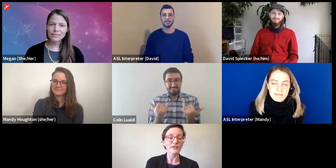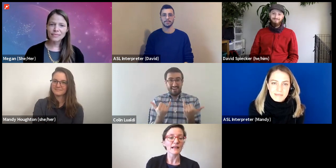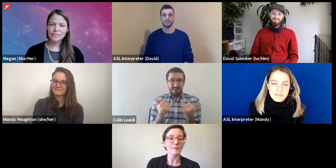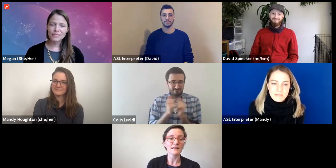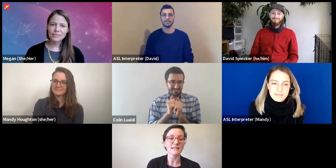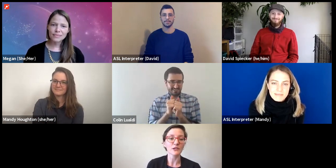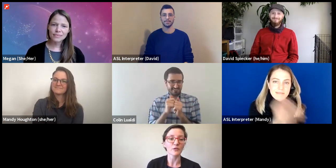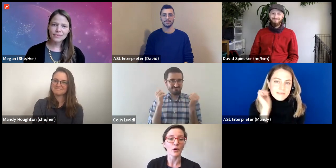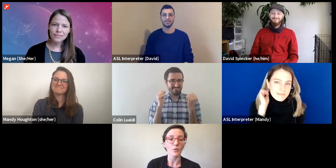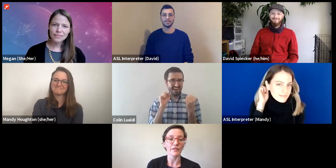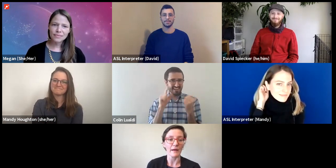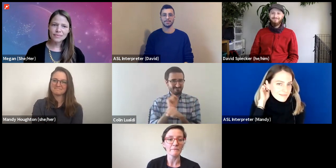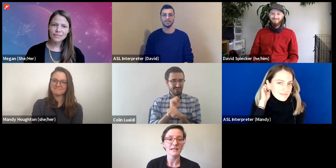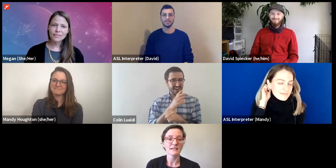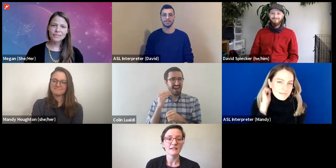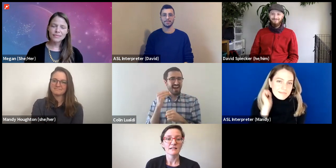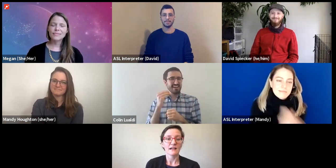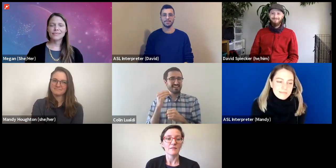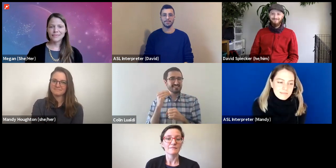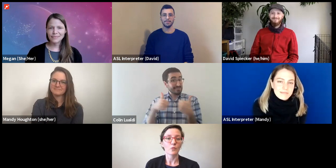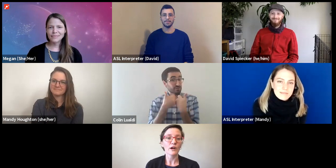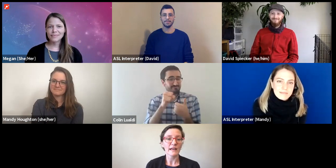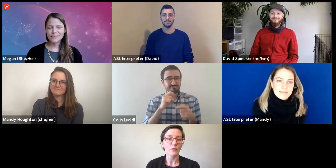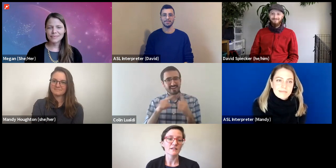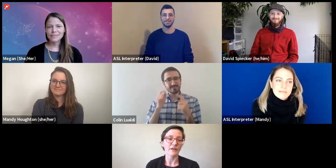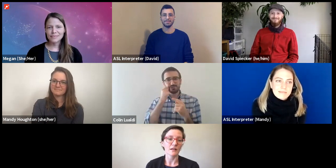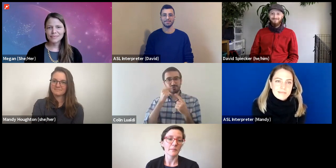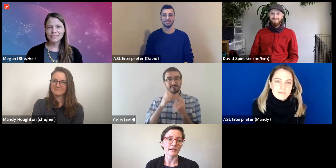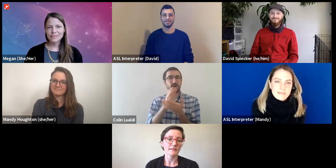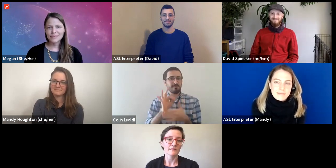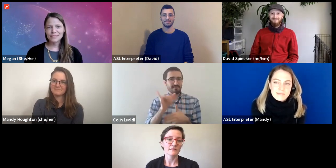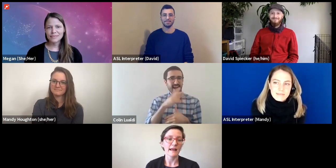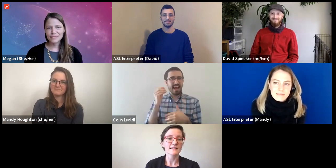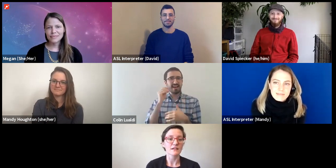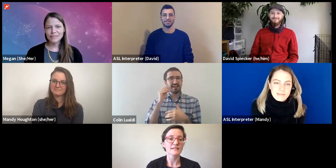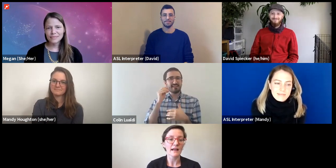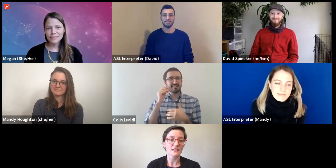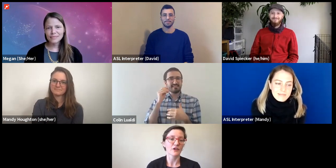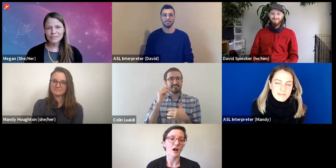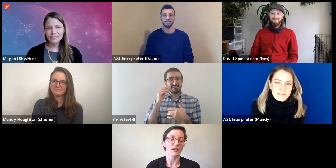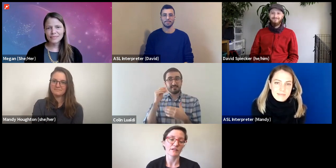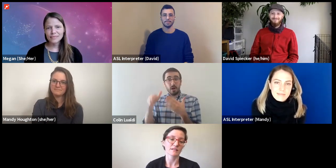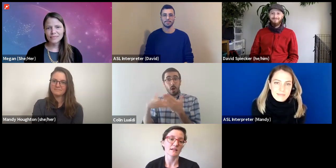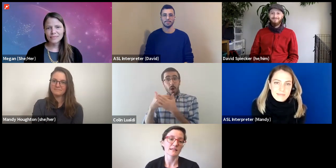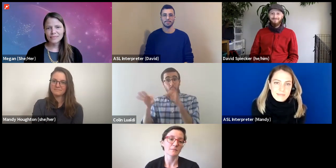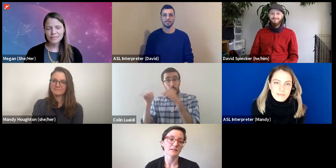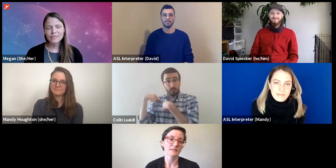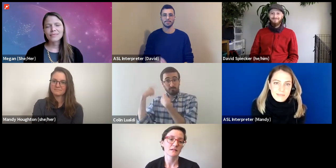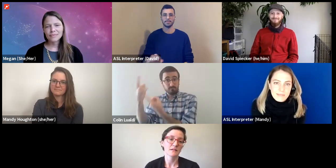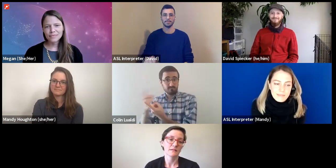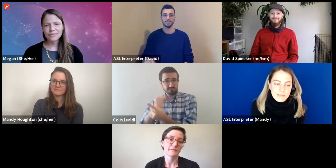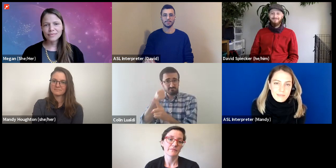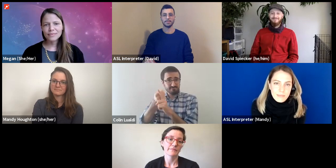So I feel like I'm in a similar boat with them, working with developing ASL science for all of these